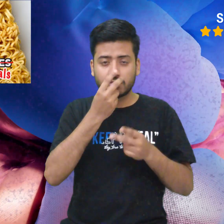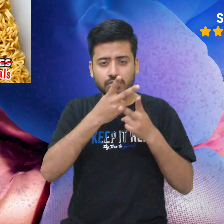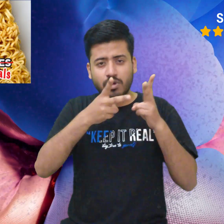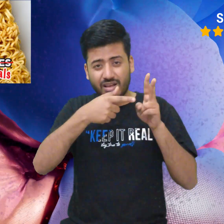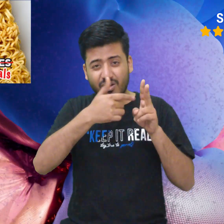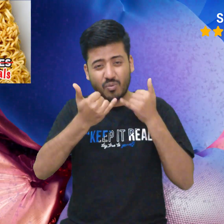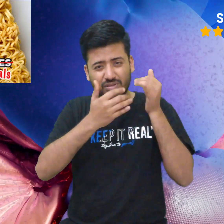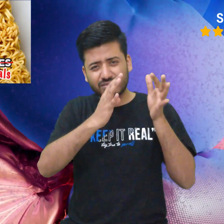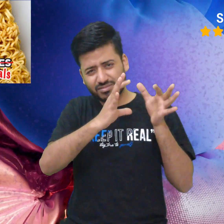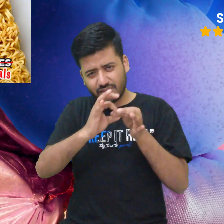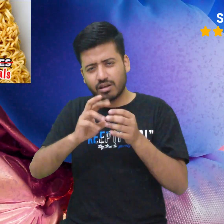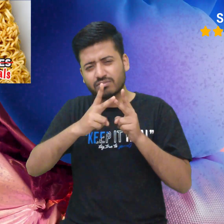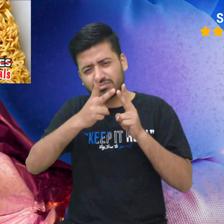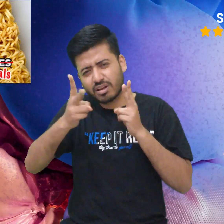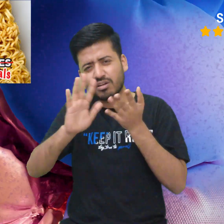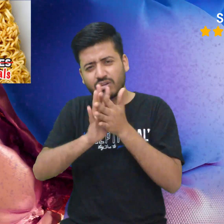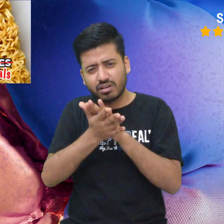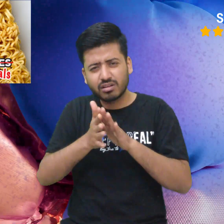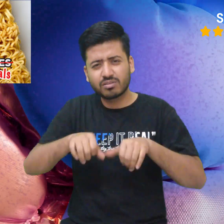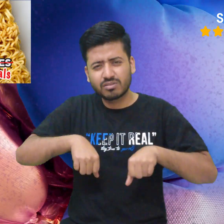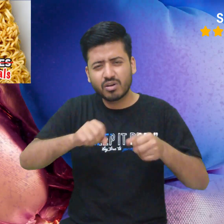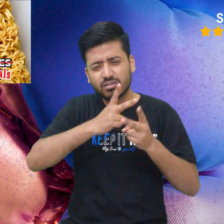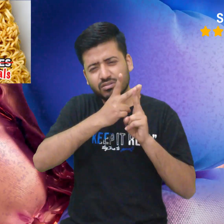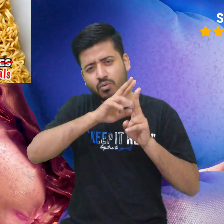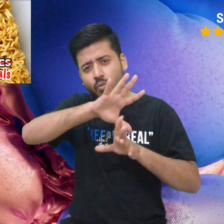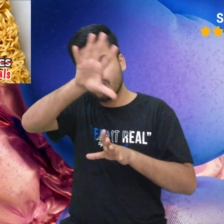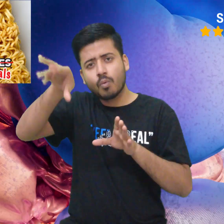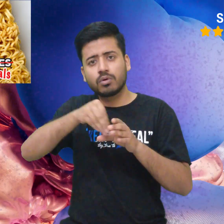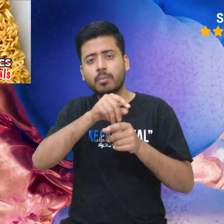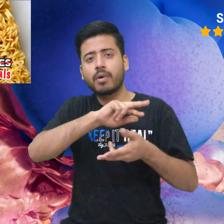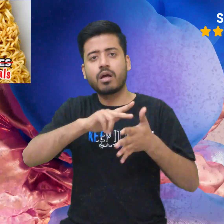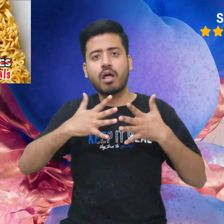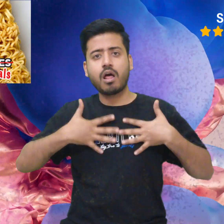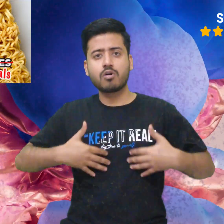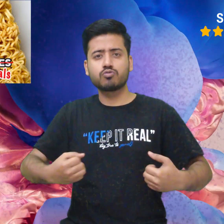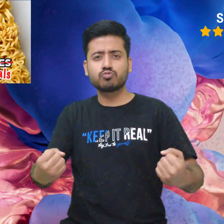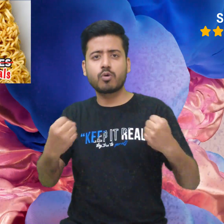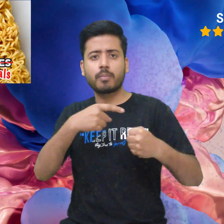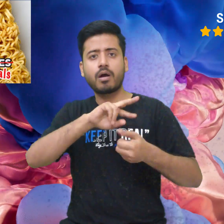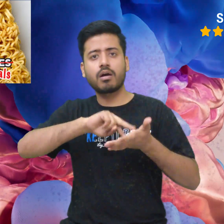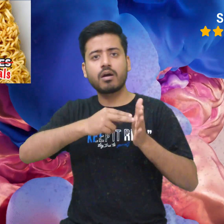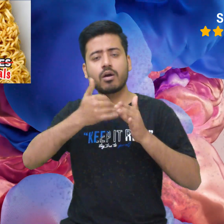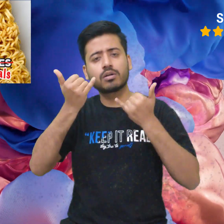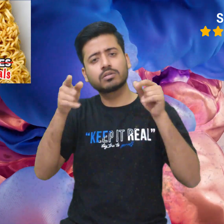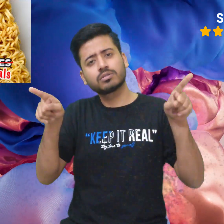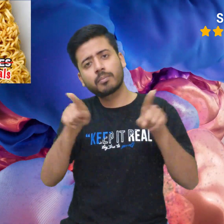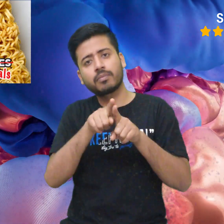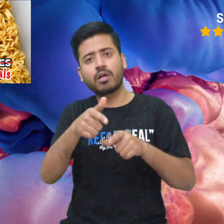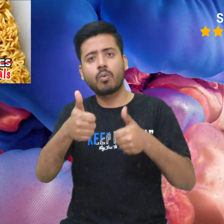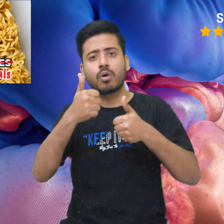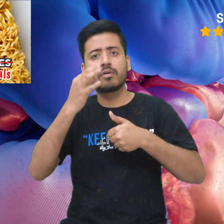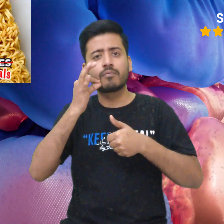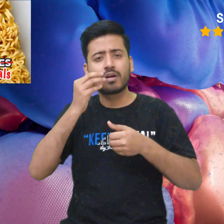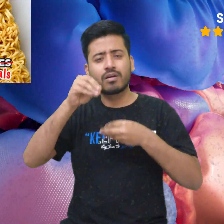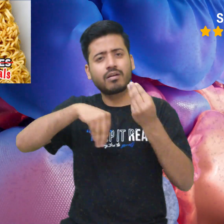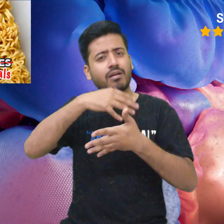be accomplished by limiting foods high in oxalate, such as spinach, and consuming less animal protein in balance with foods high in